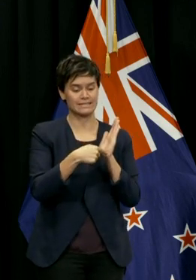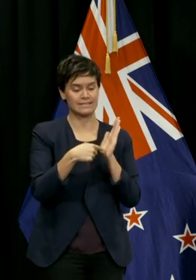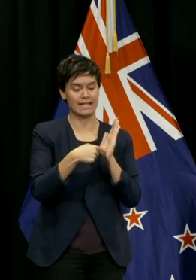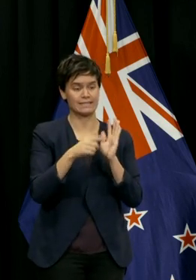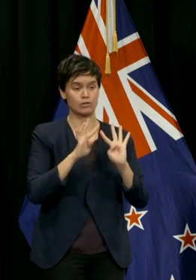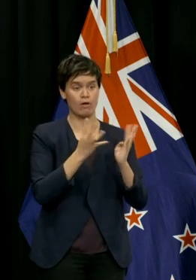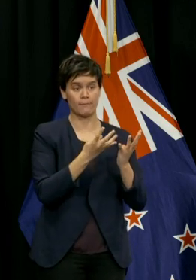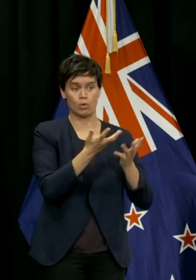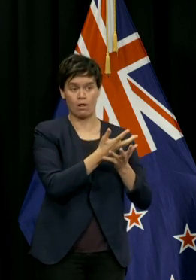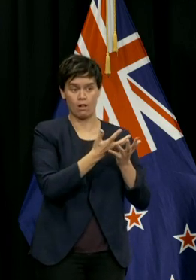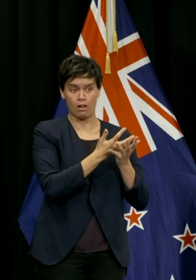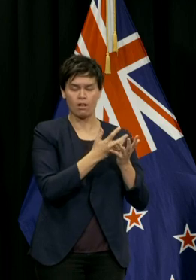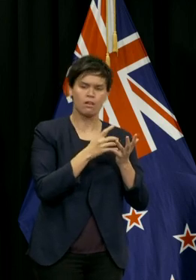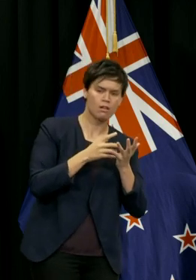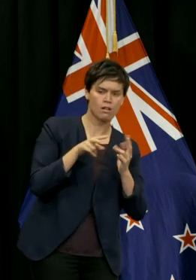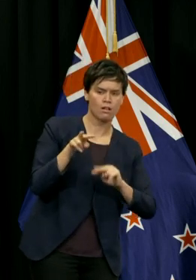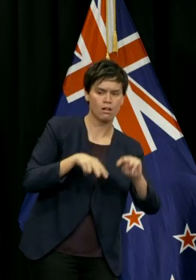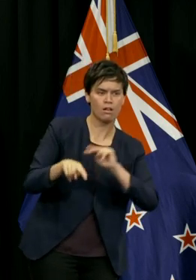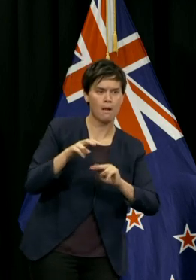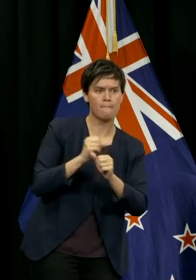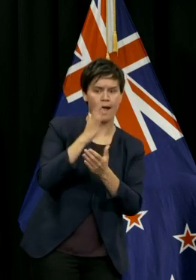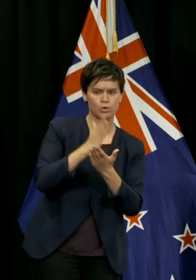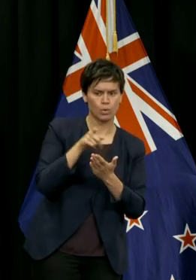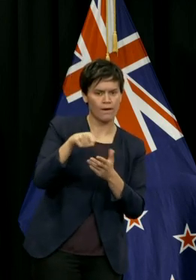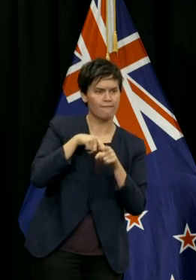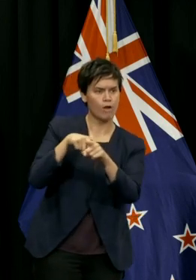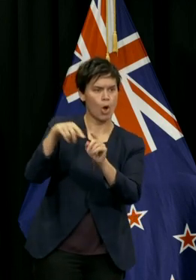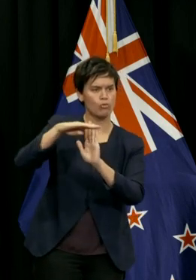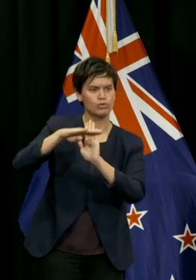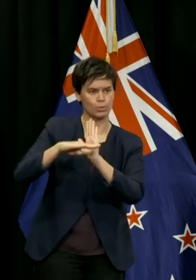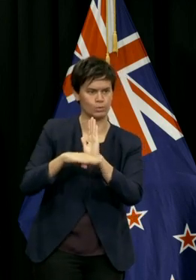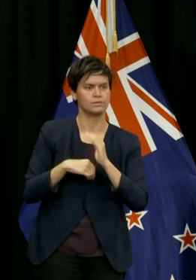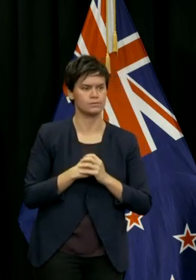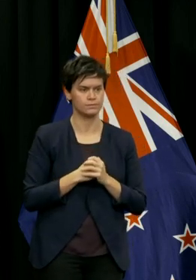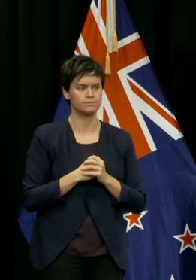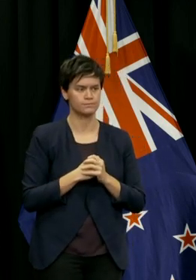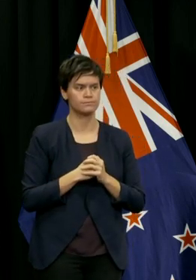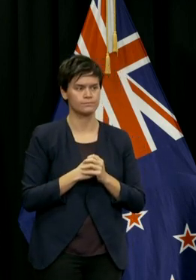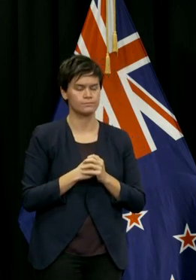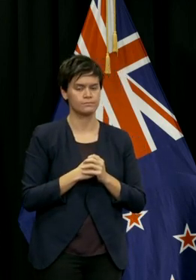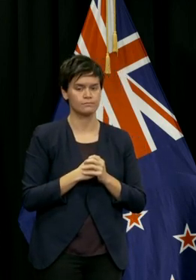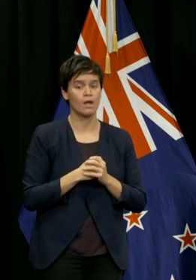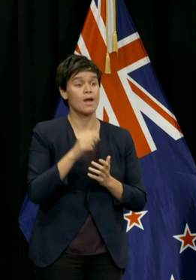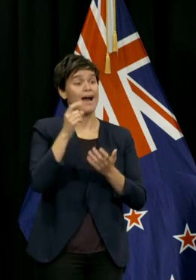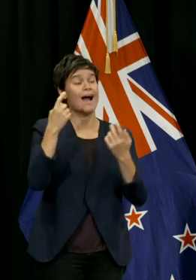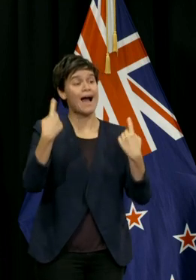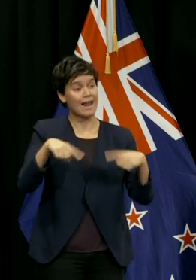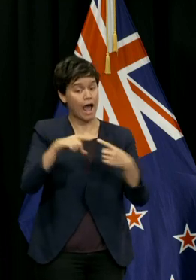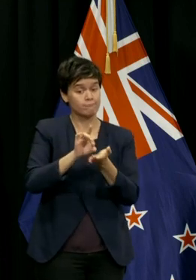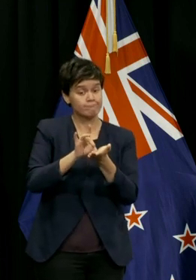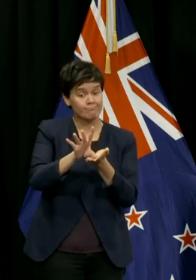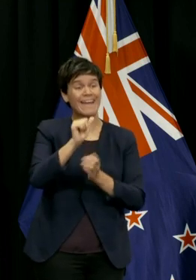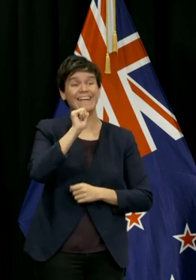ensure that the limited and specific termination grounds are being used lawfully. These reasons are where the